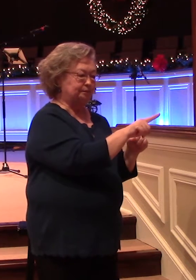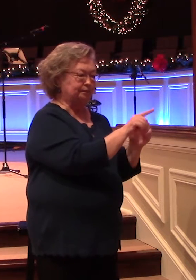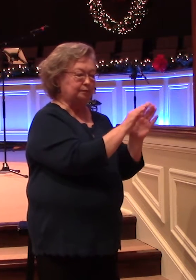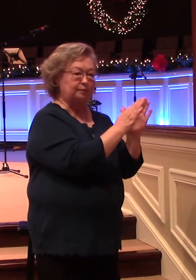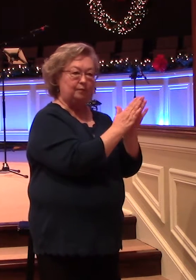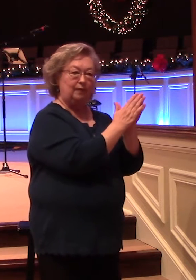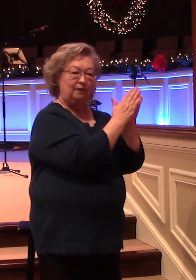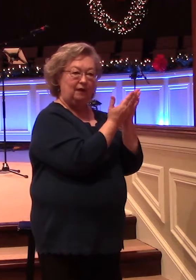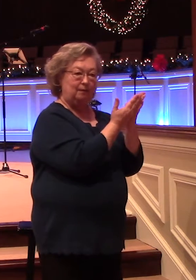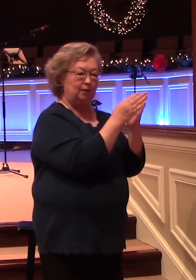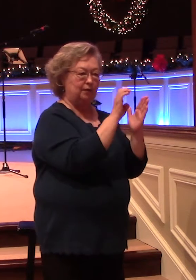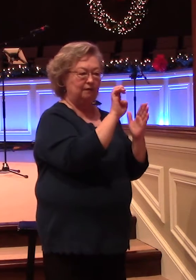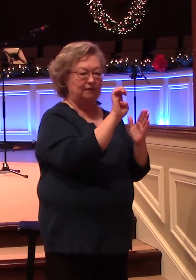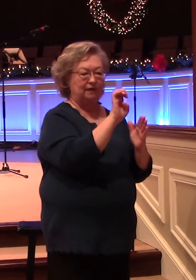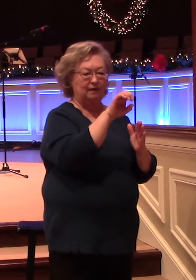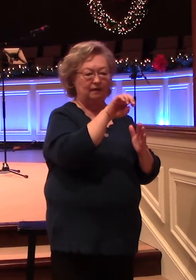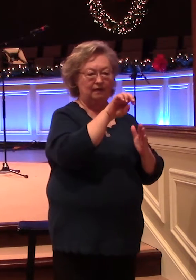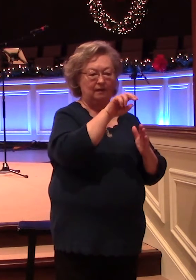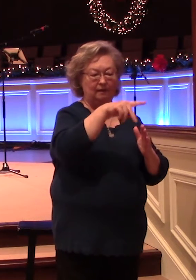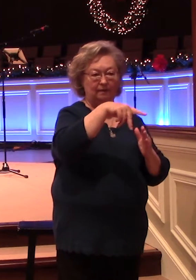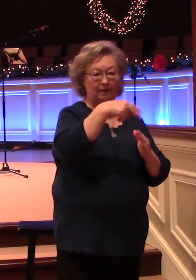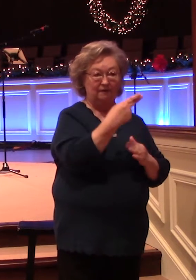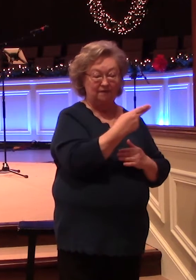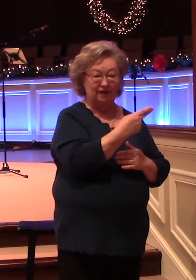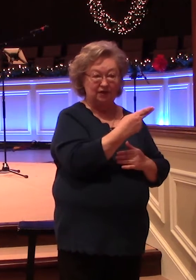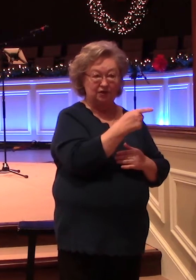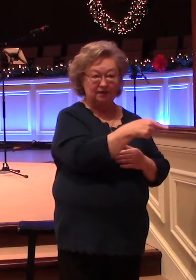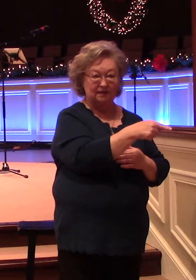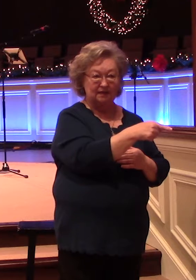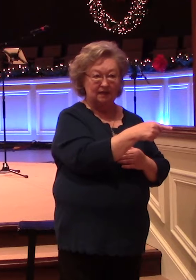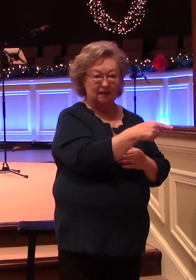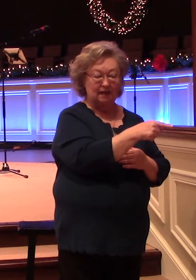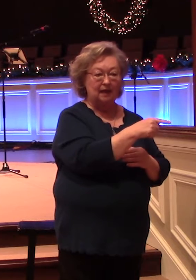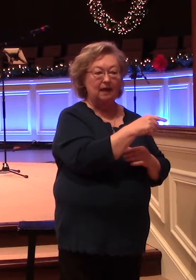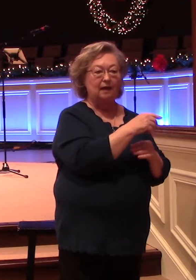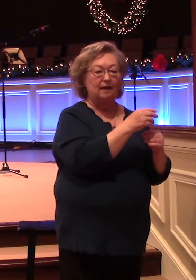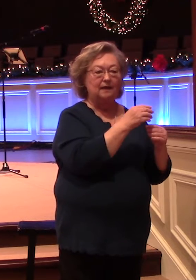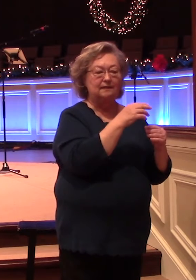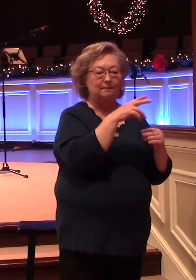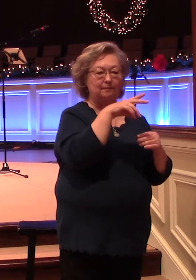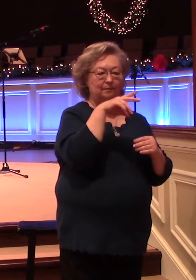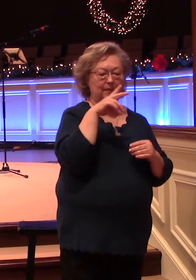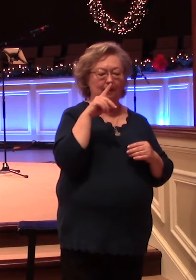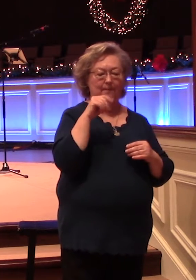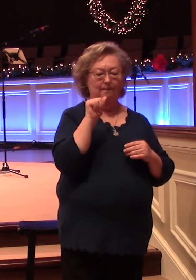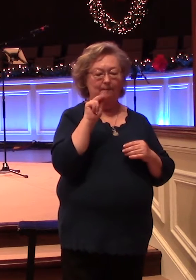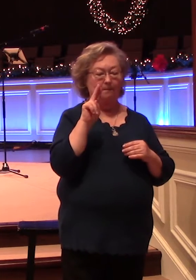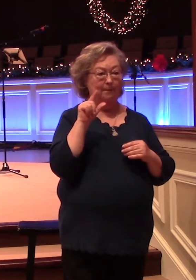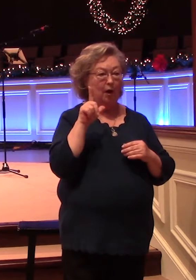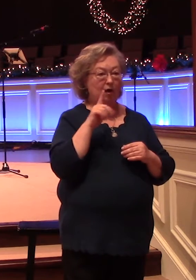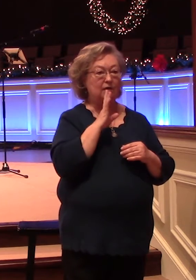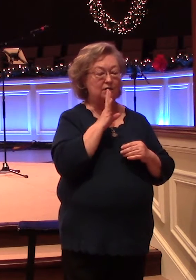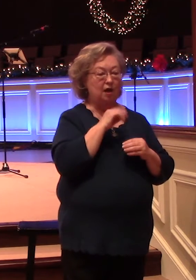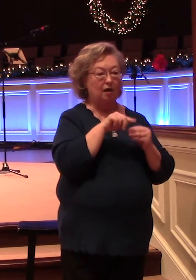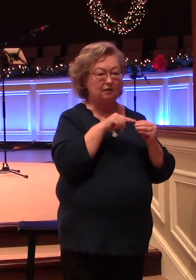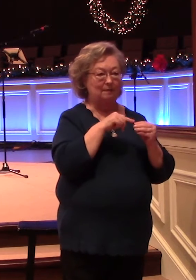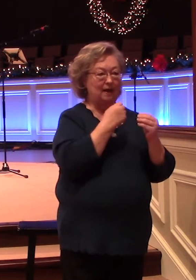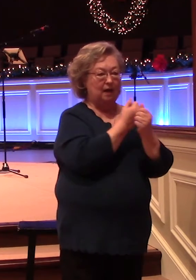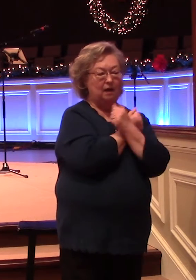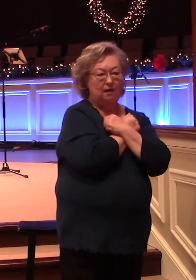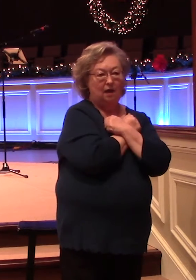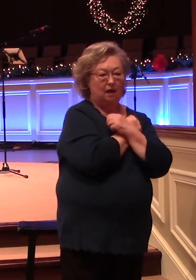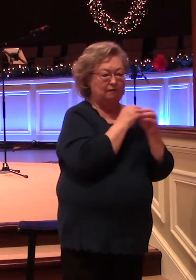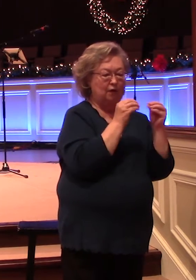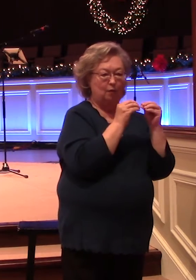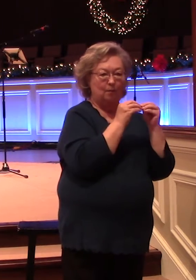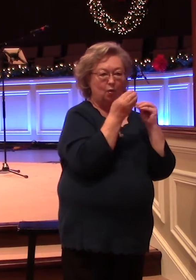speaks of love, and it's likely that Ephesus is where John went after the church began to be persecuted. And I think John was already working